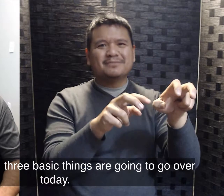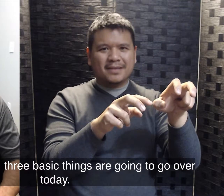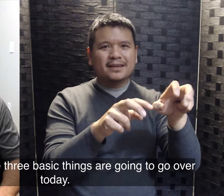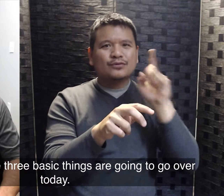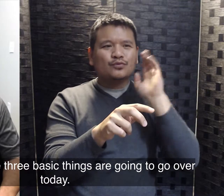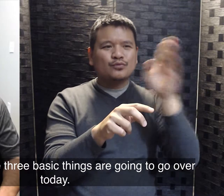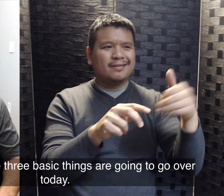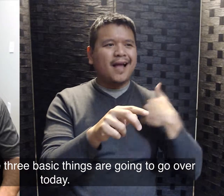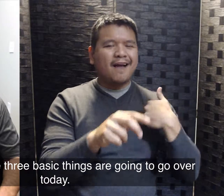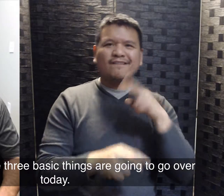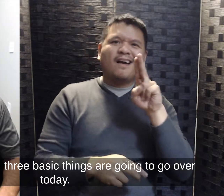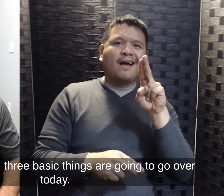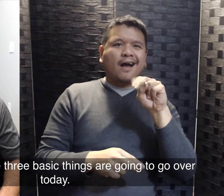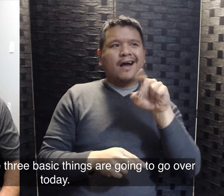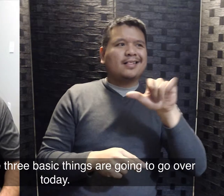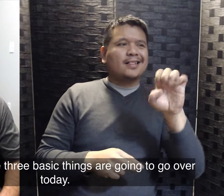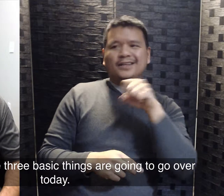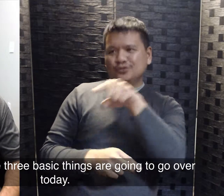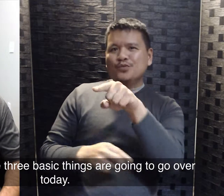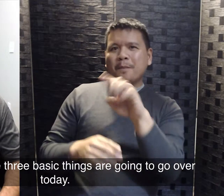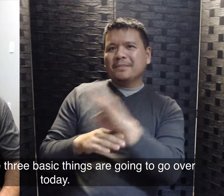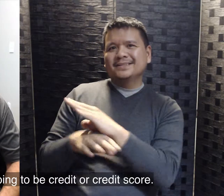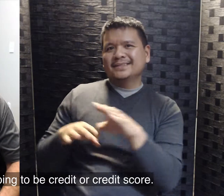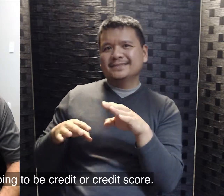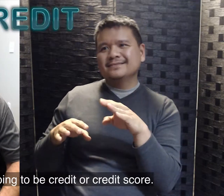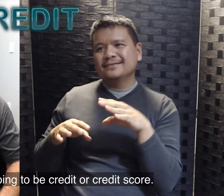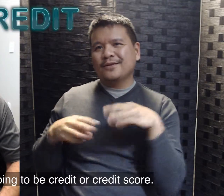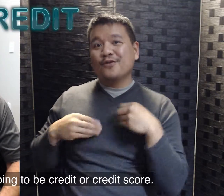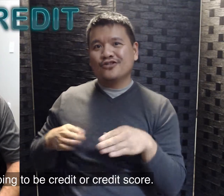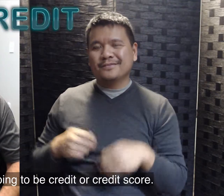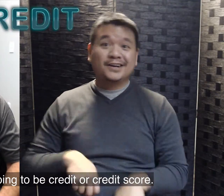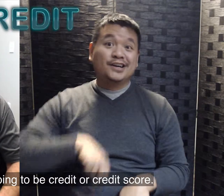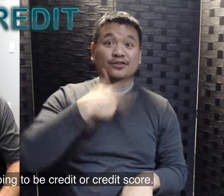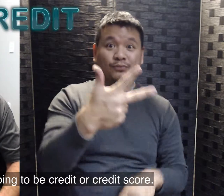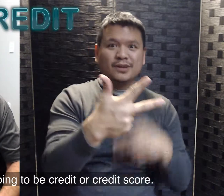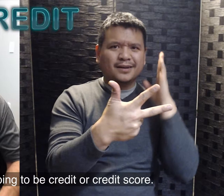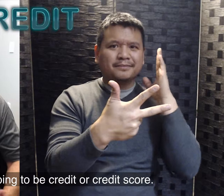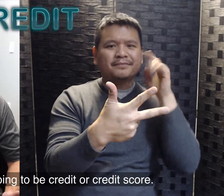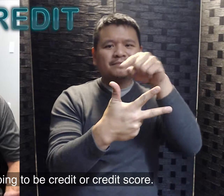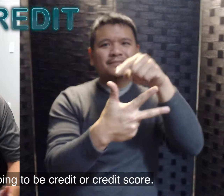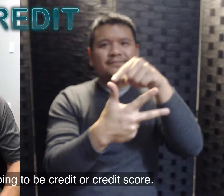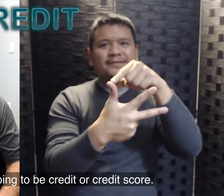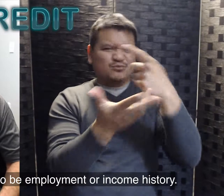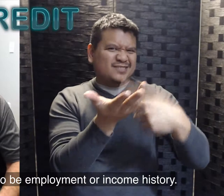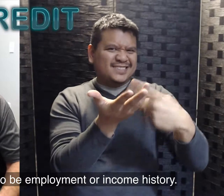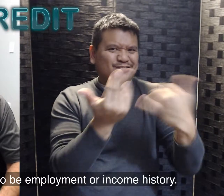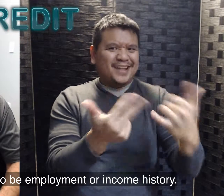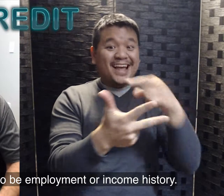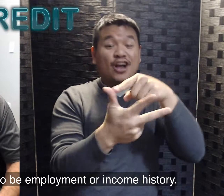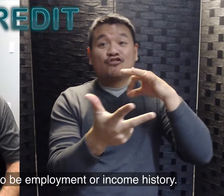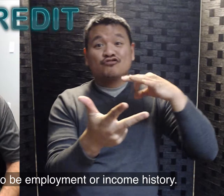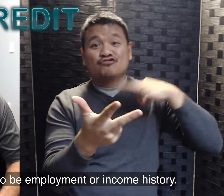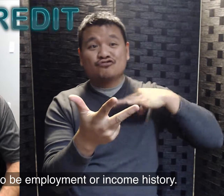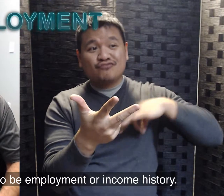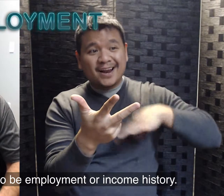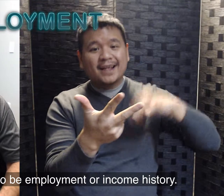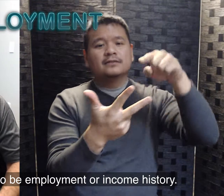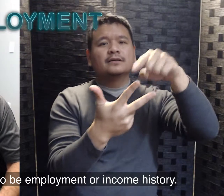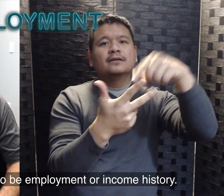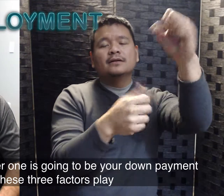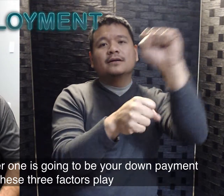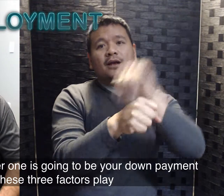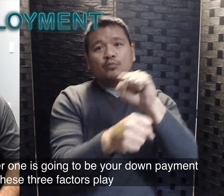of course. So the three basic things that we're going to go over today, one is going to be credit or credit score. One is going to be employment